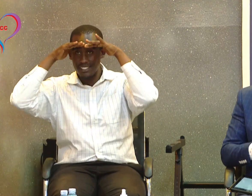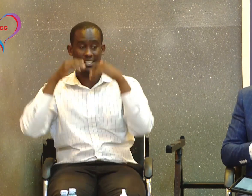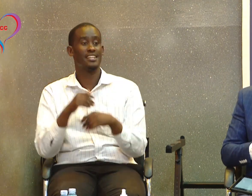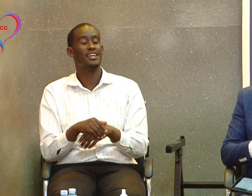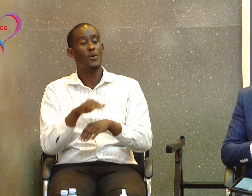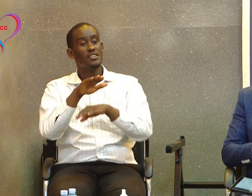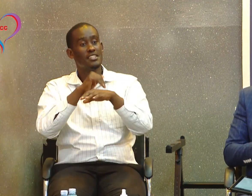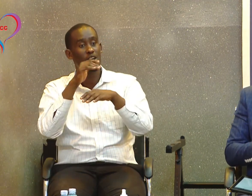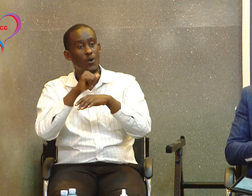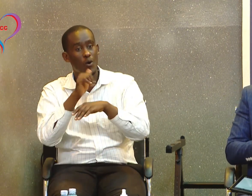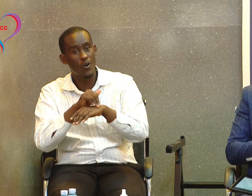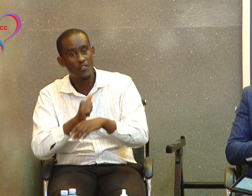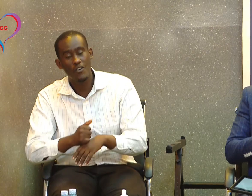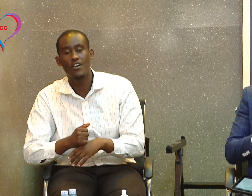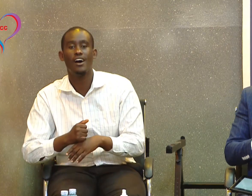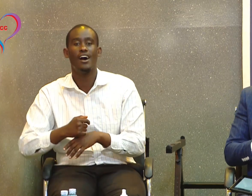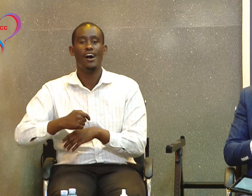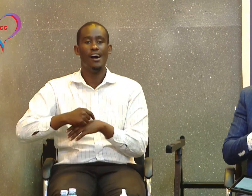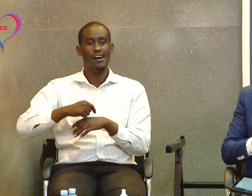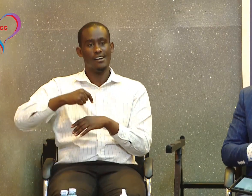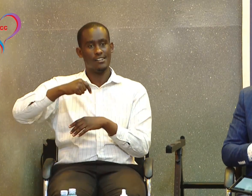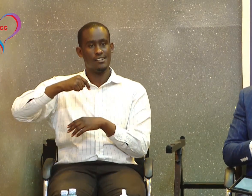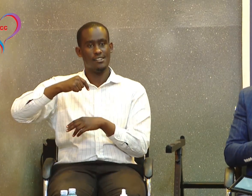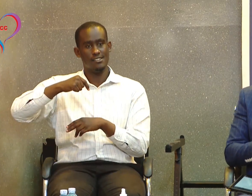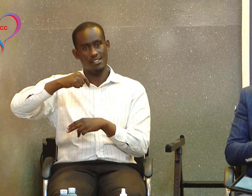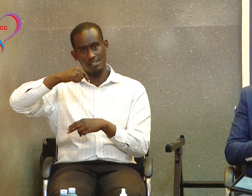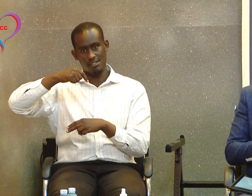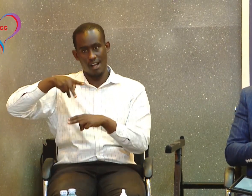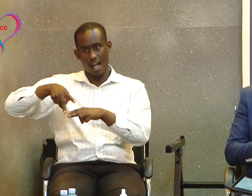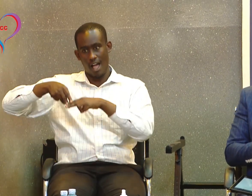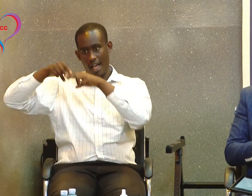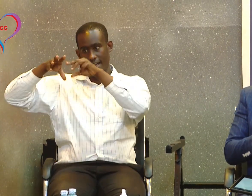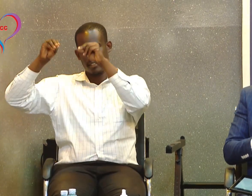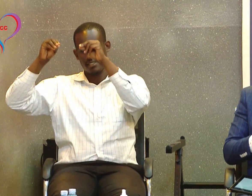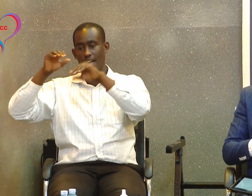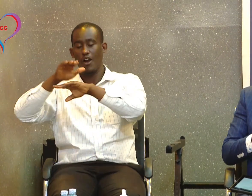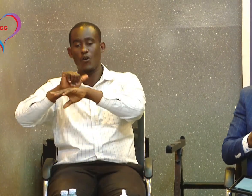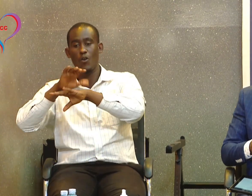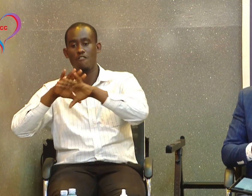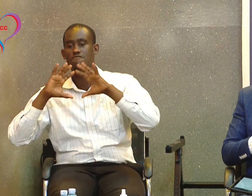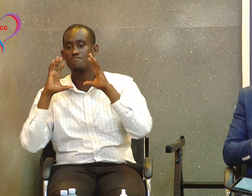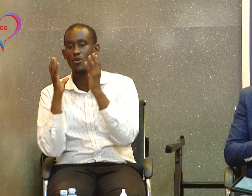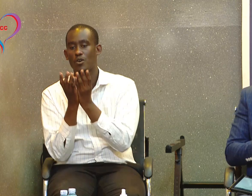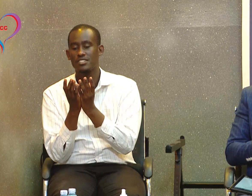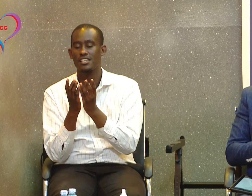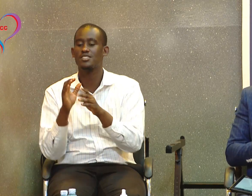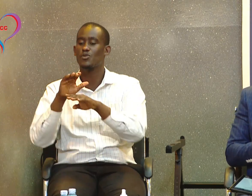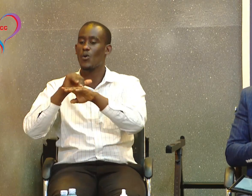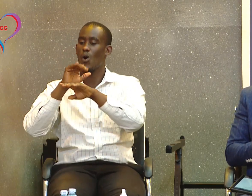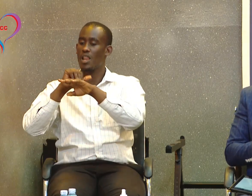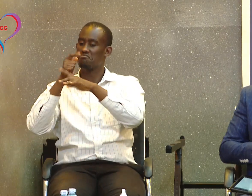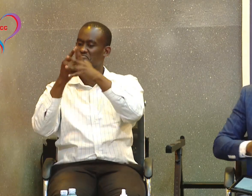Isaiah. We see the call of Moses. We see the call of Joshua.